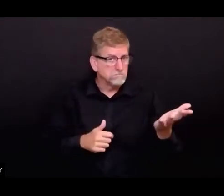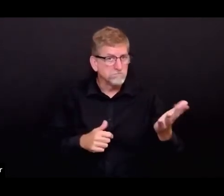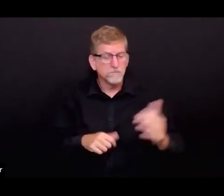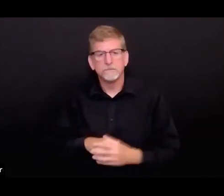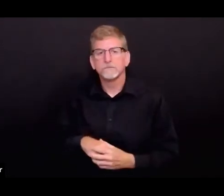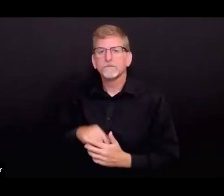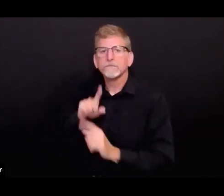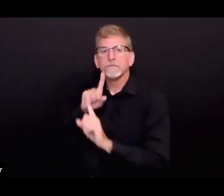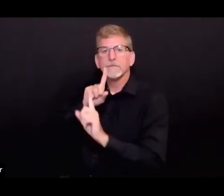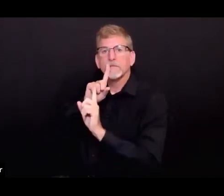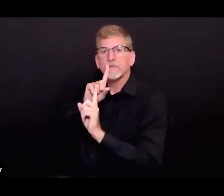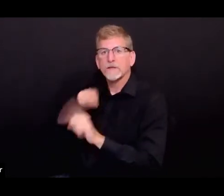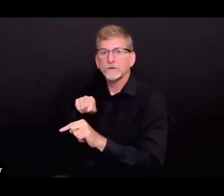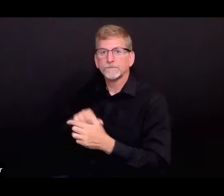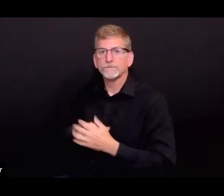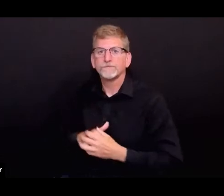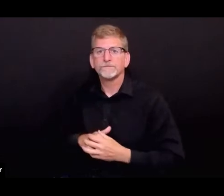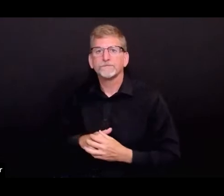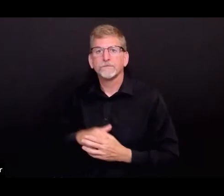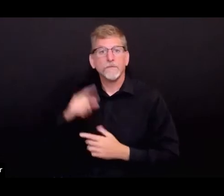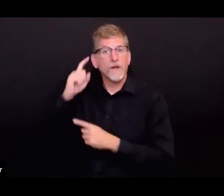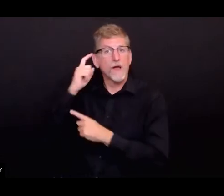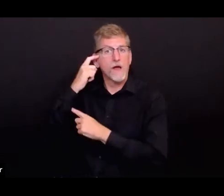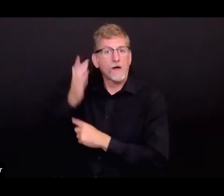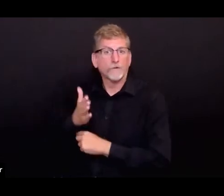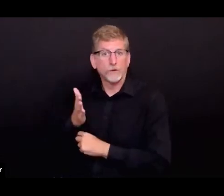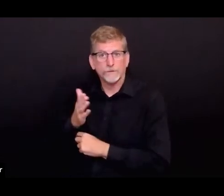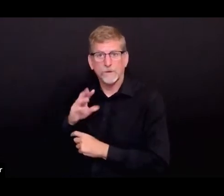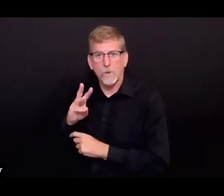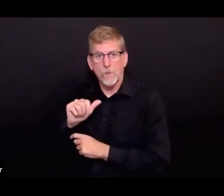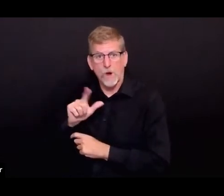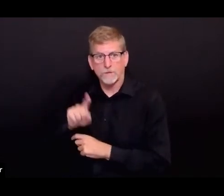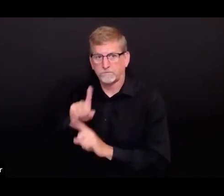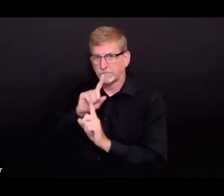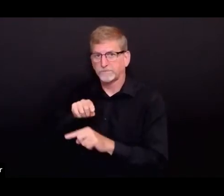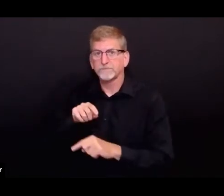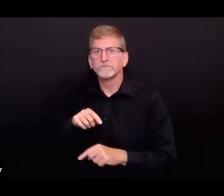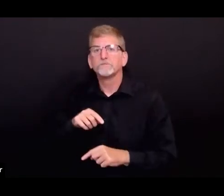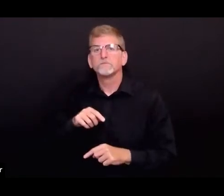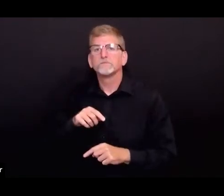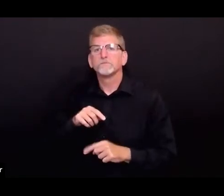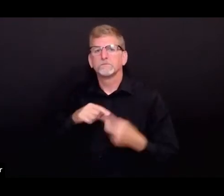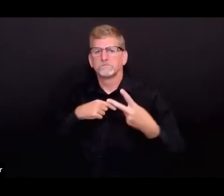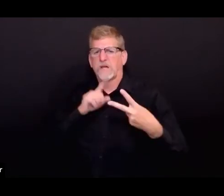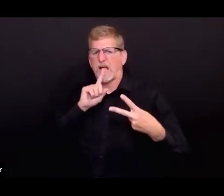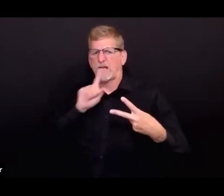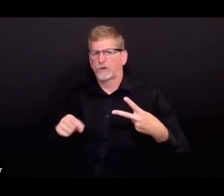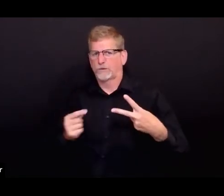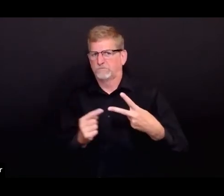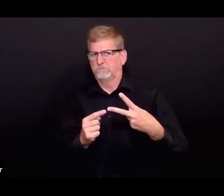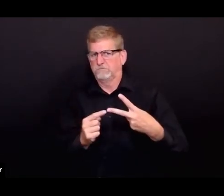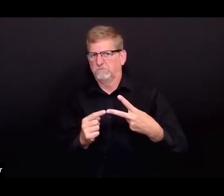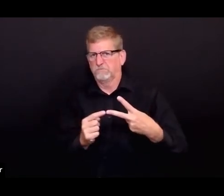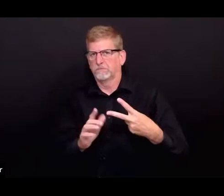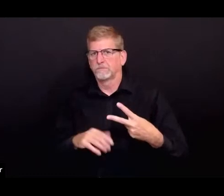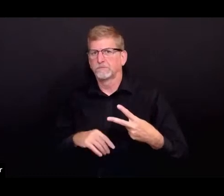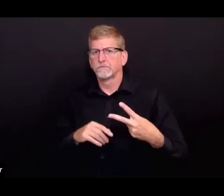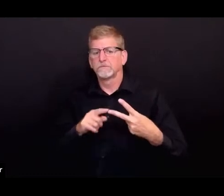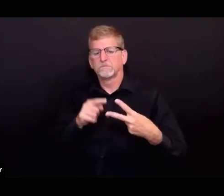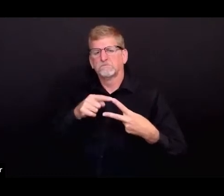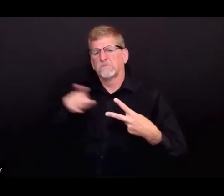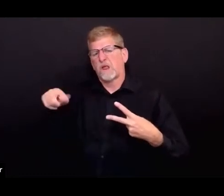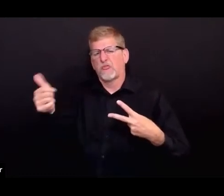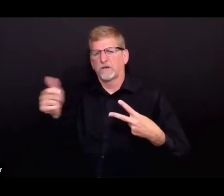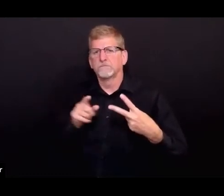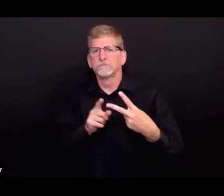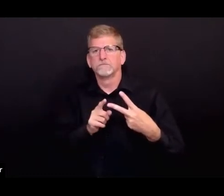to my health experts, and I would say once again, to be very clear, our goal is to get students back in